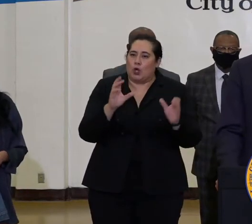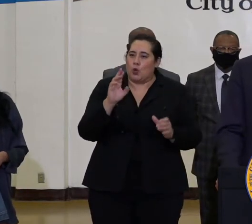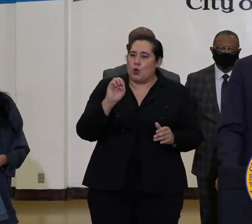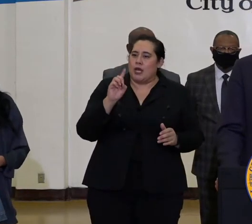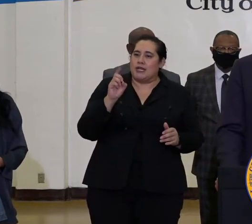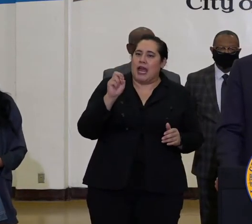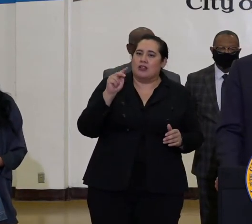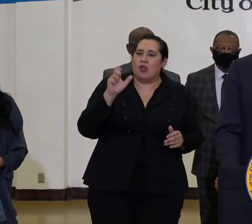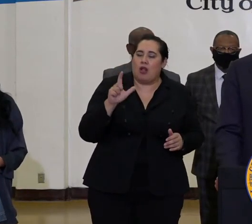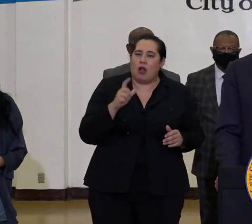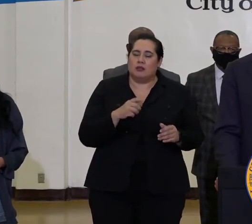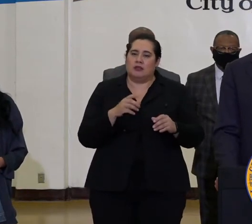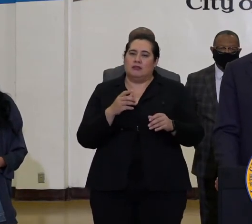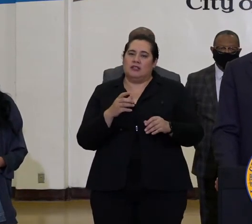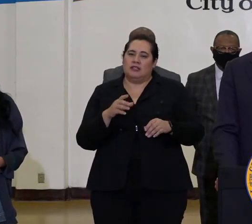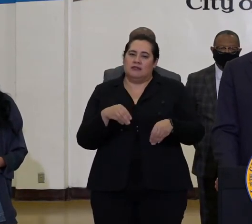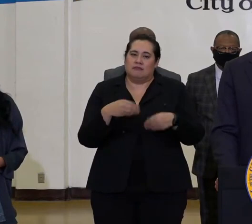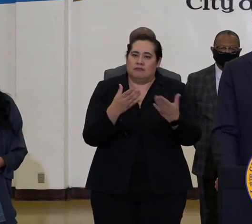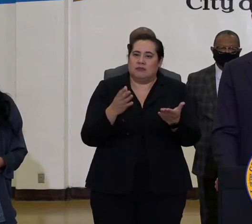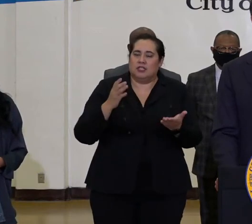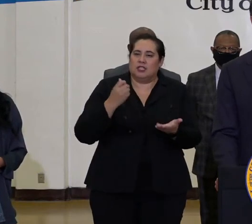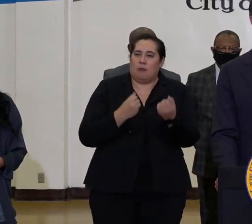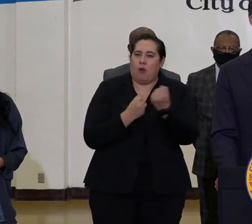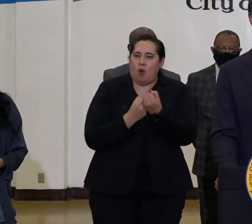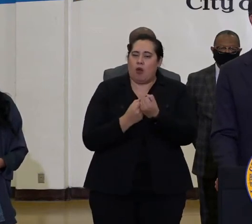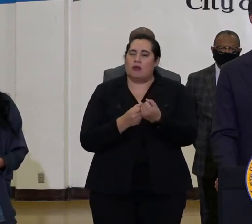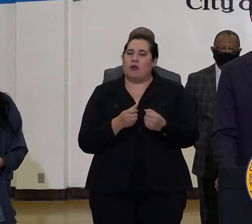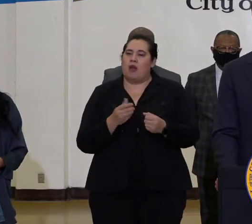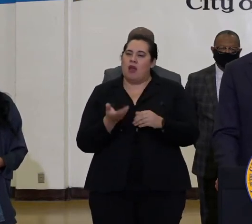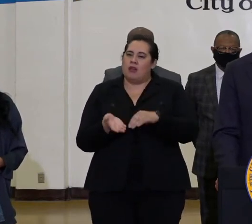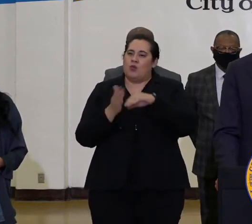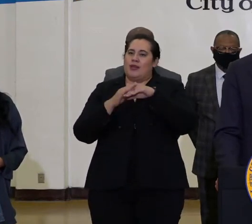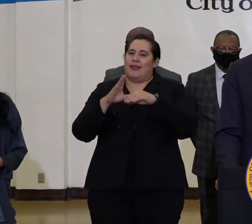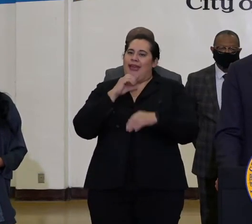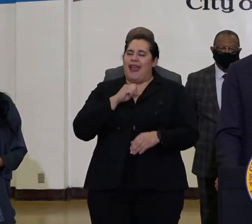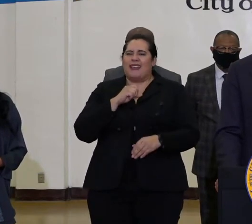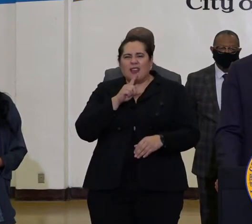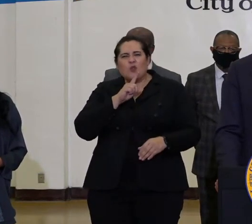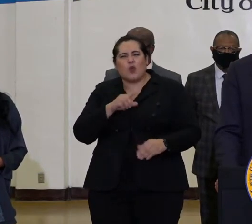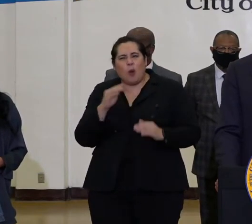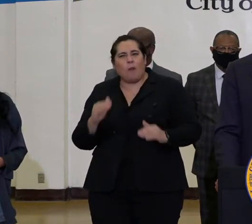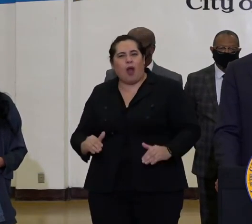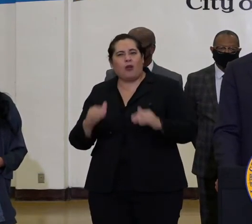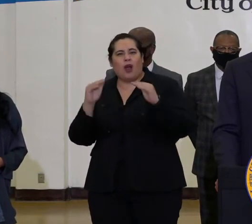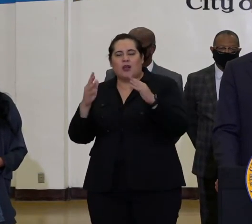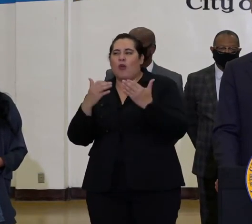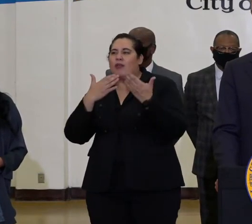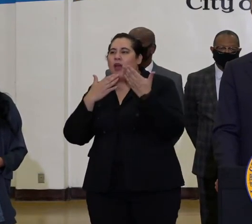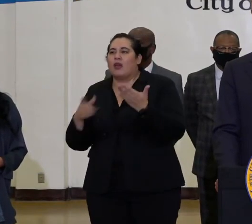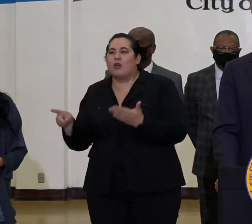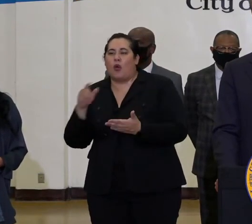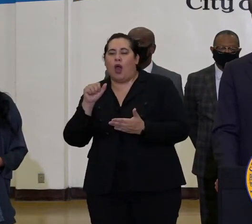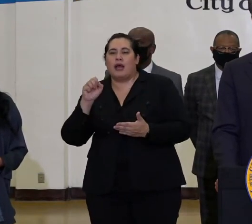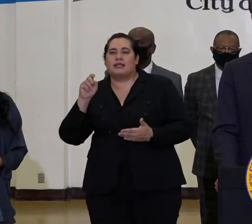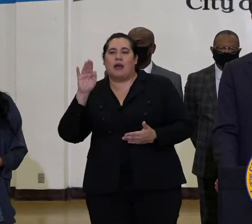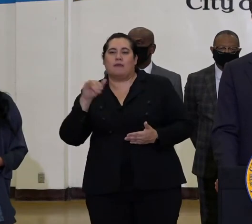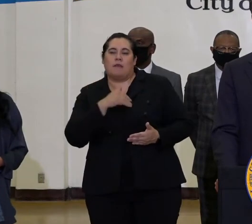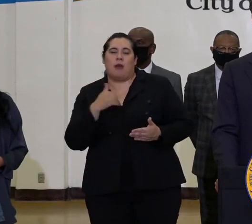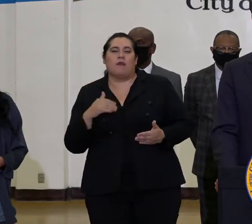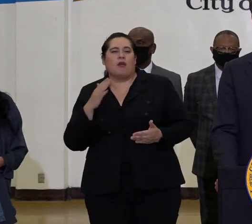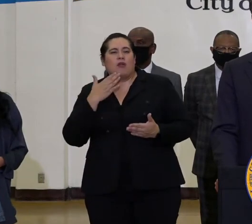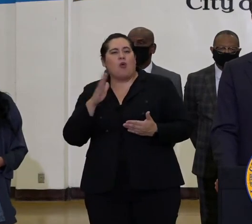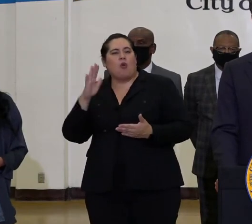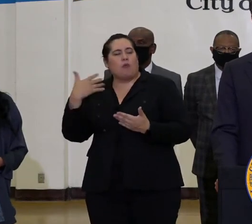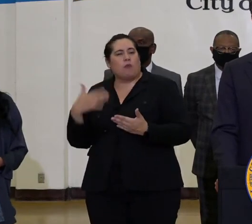supporting and incentivizing, raising that age. This is real progress. I want to thank you, Assemblymember, for your extraordinary